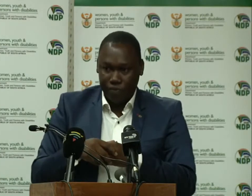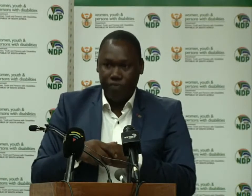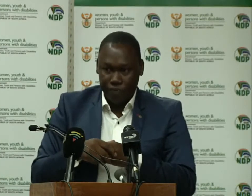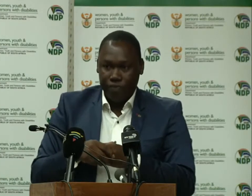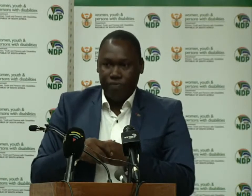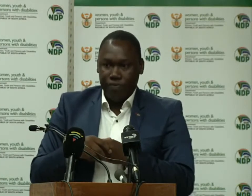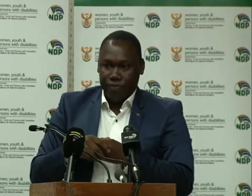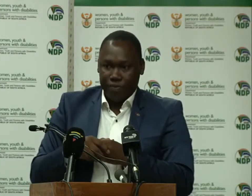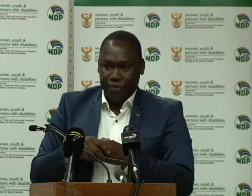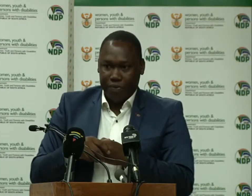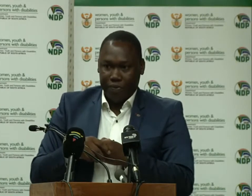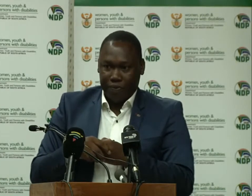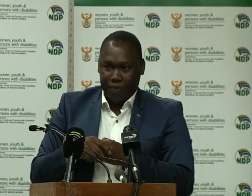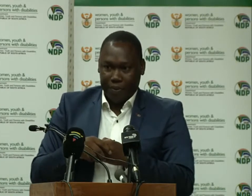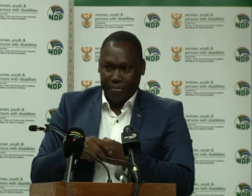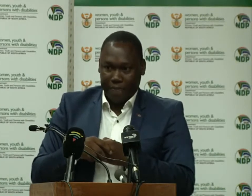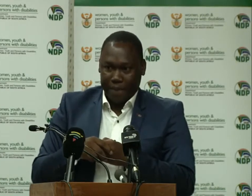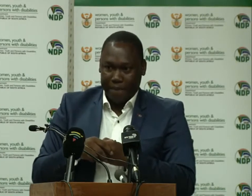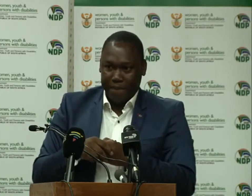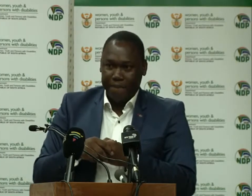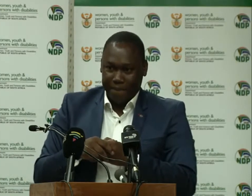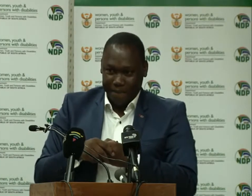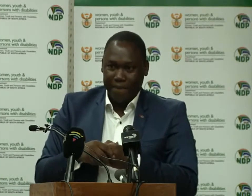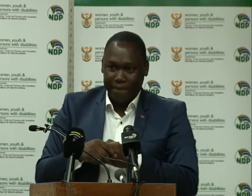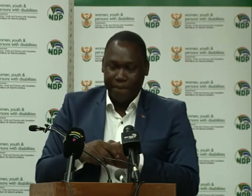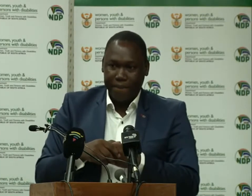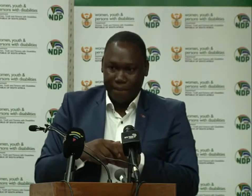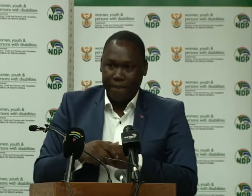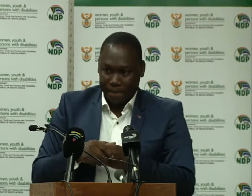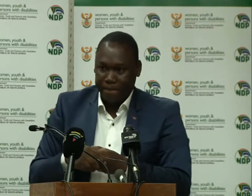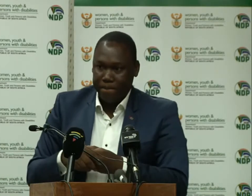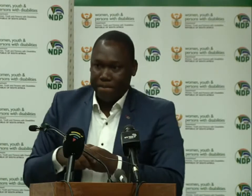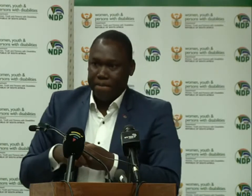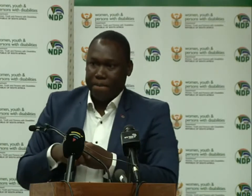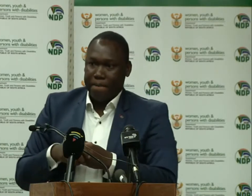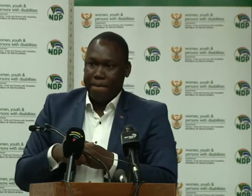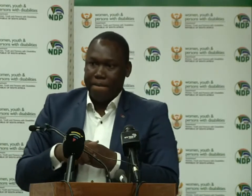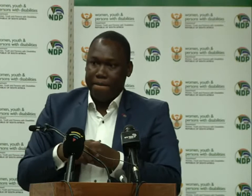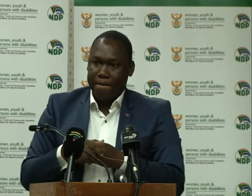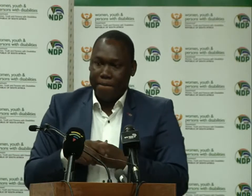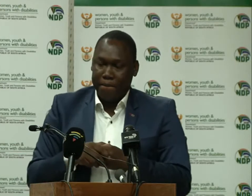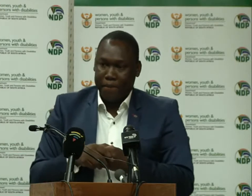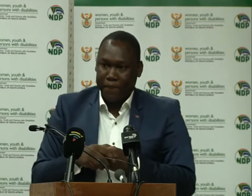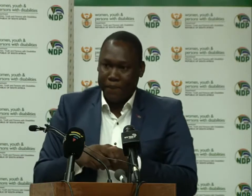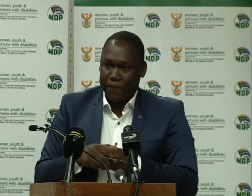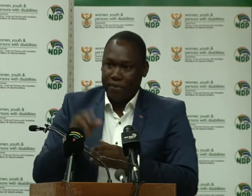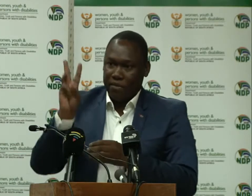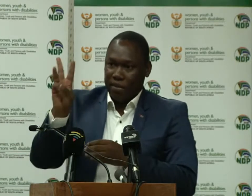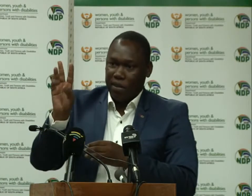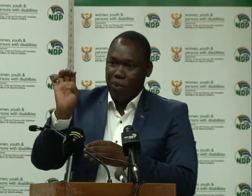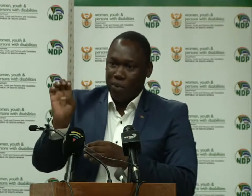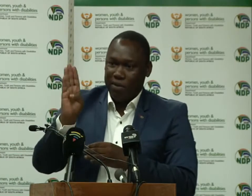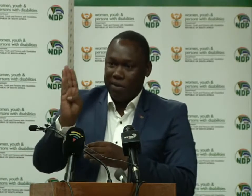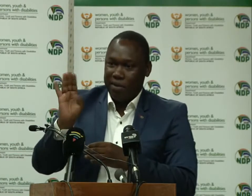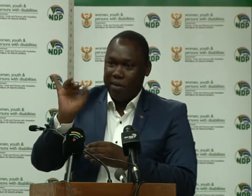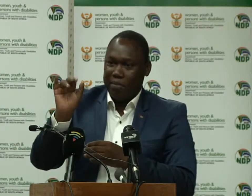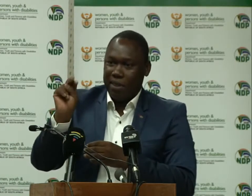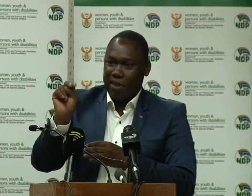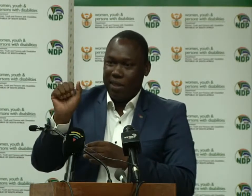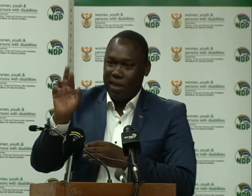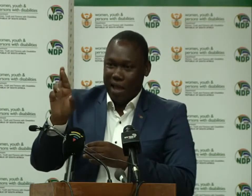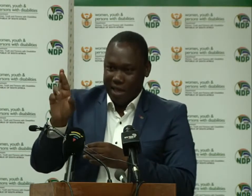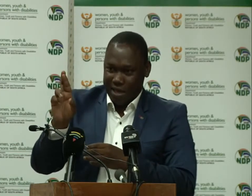They've already hosted. It was just to celebrate the fact that you hosted.